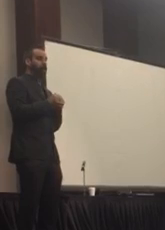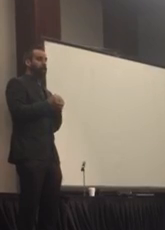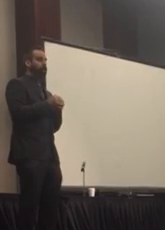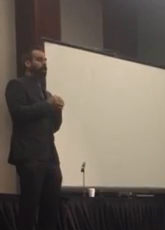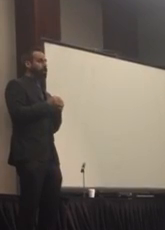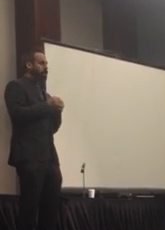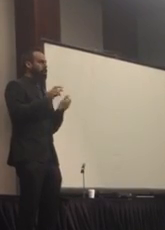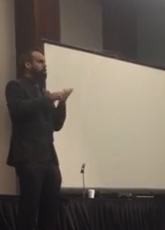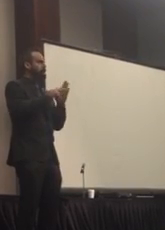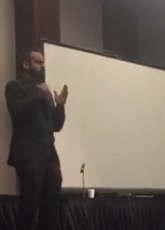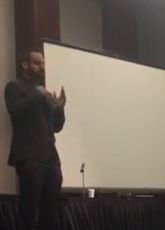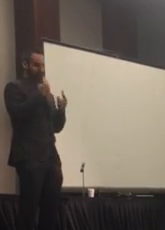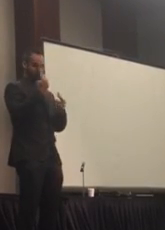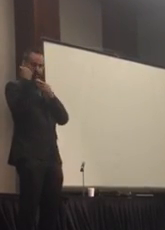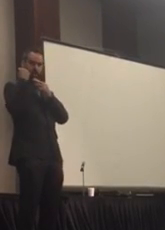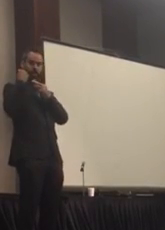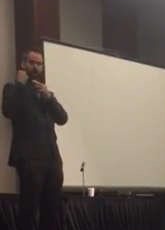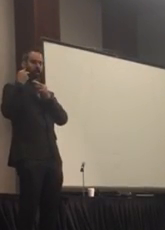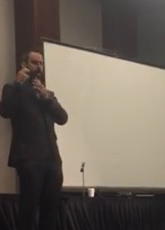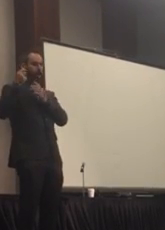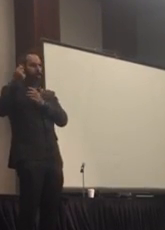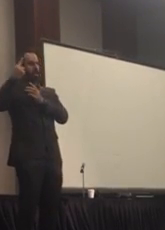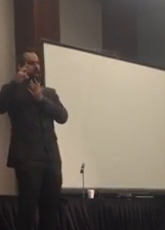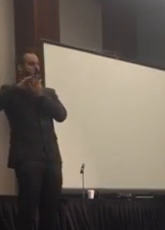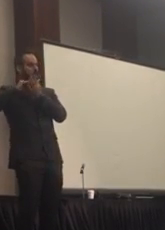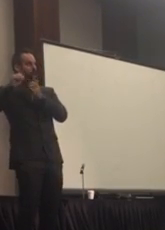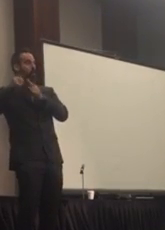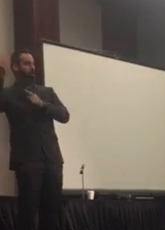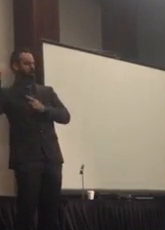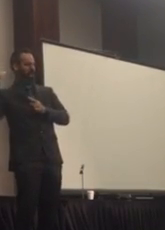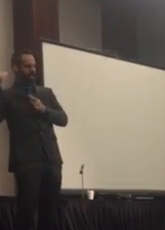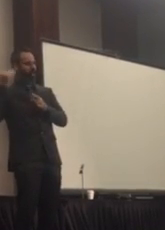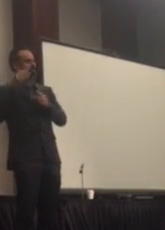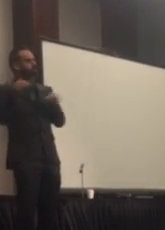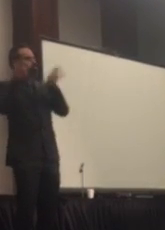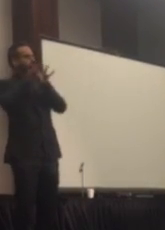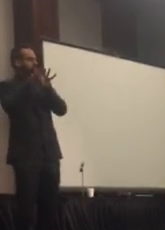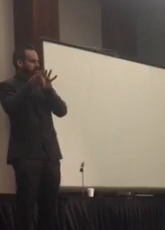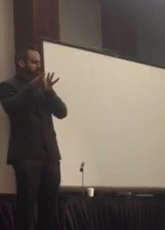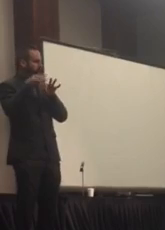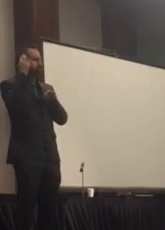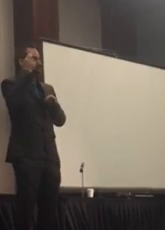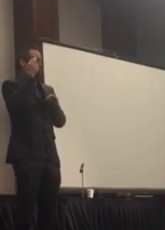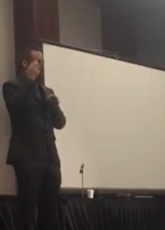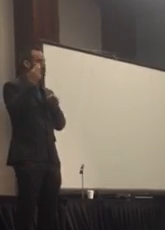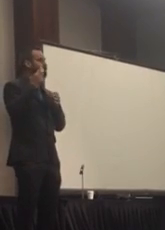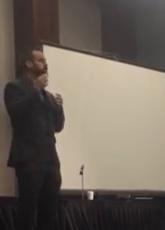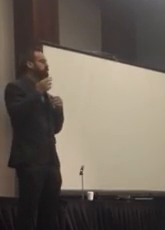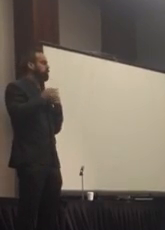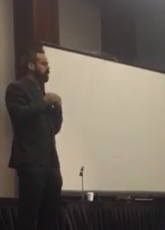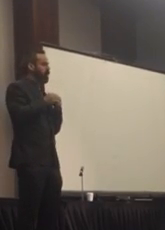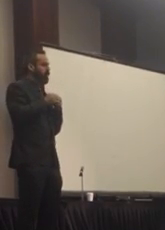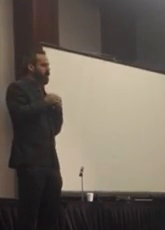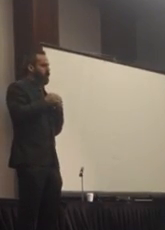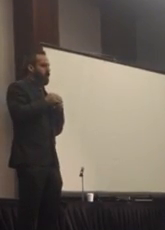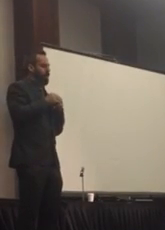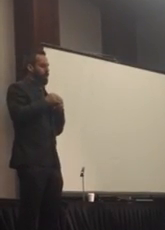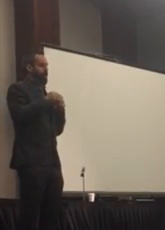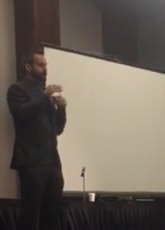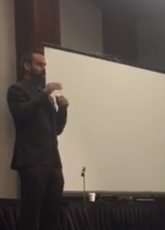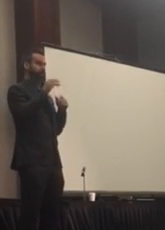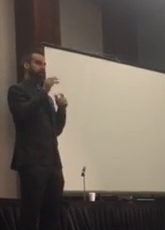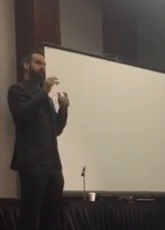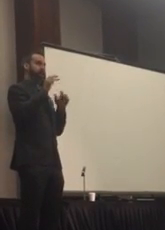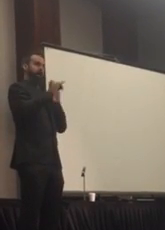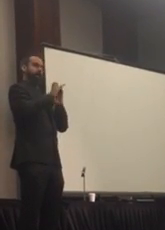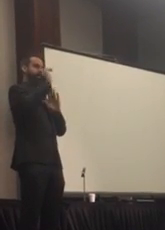understanding the past as a way to understand what we're seeing in the present. And then I realized, well, actually, the rise of white identity politics and nationalism